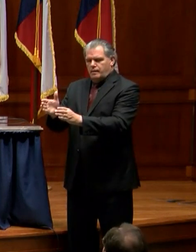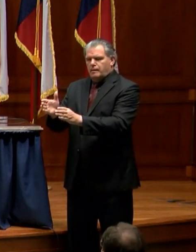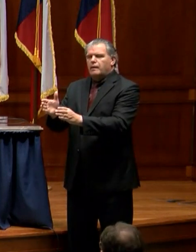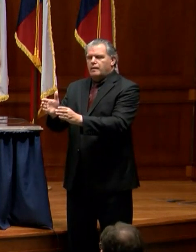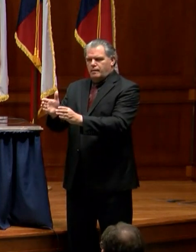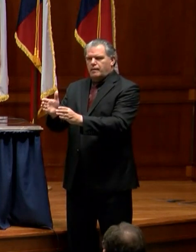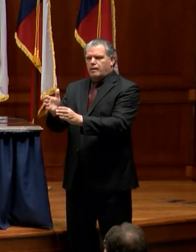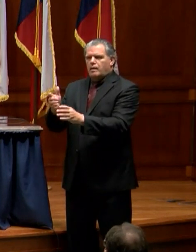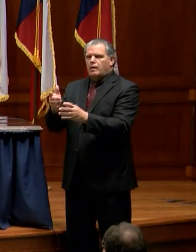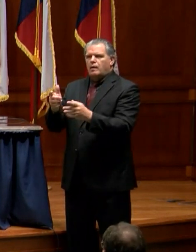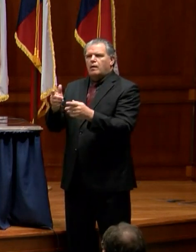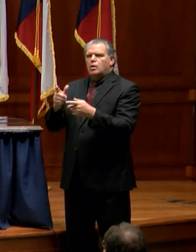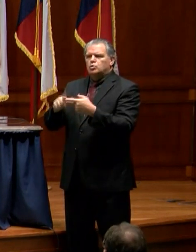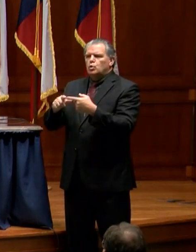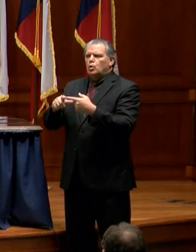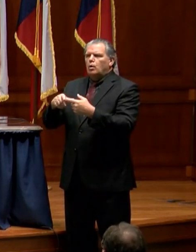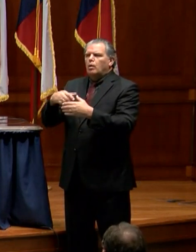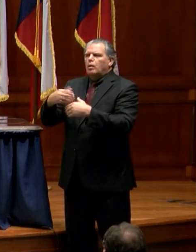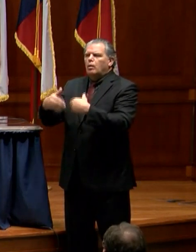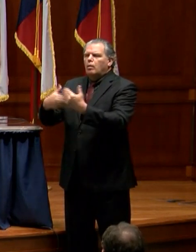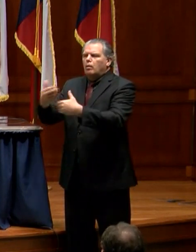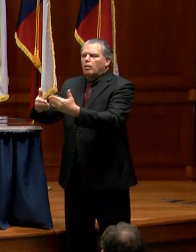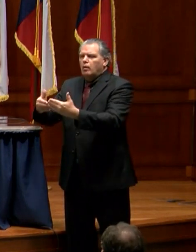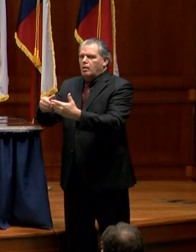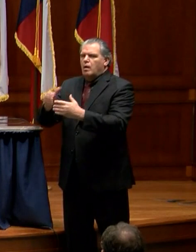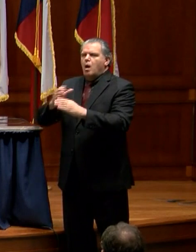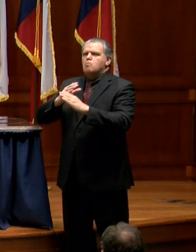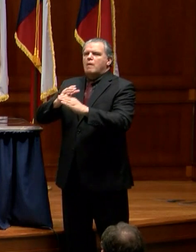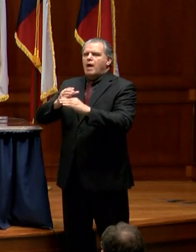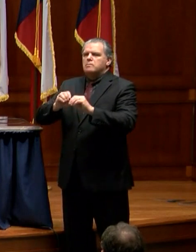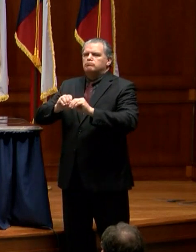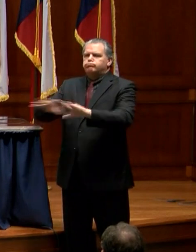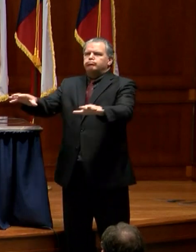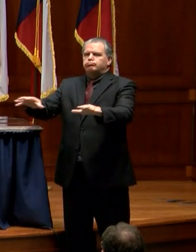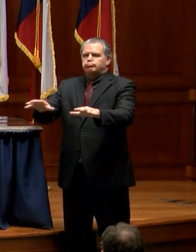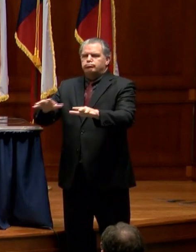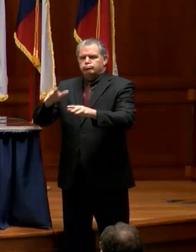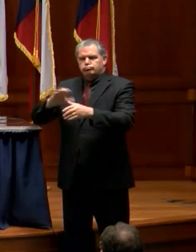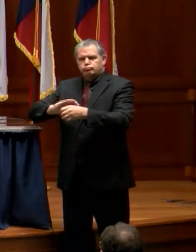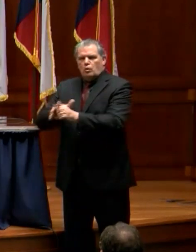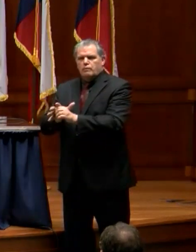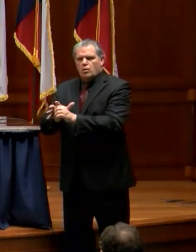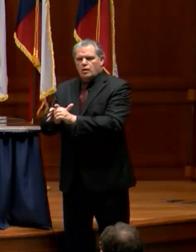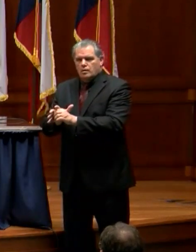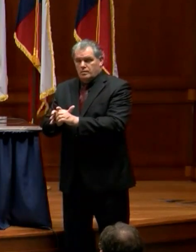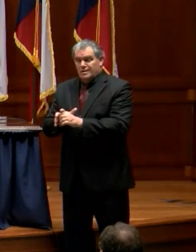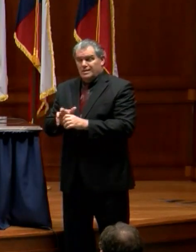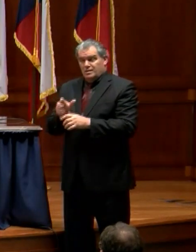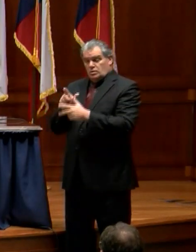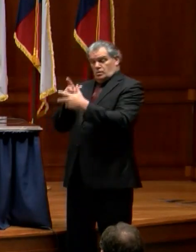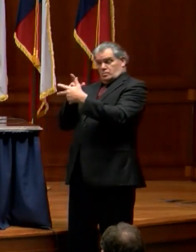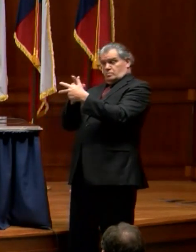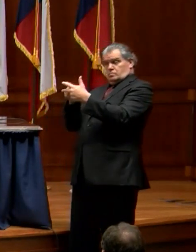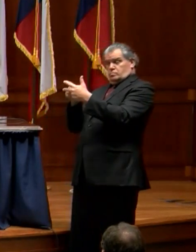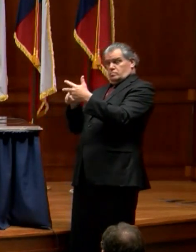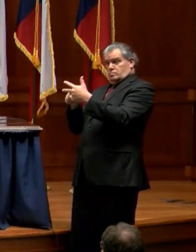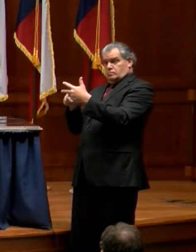restart the spread of the coronavirus. So they are working on strategies as we speak to